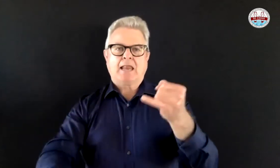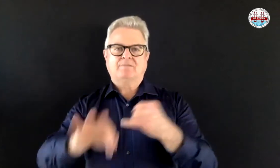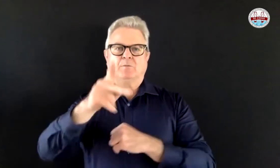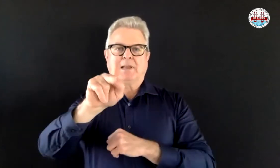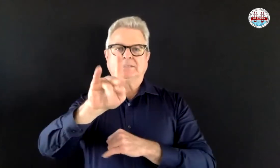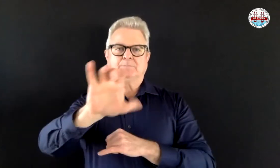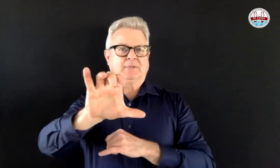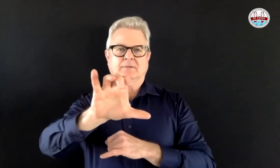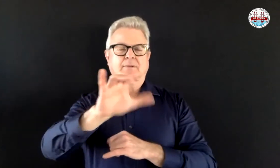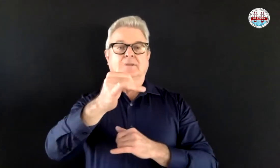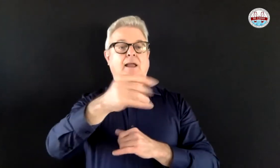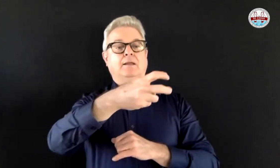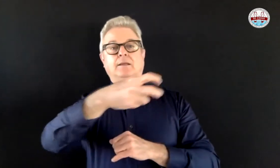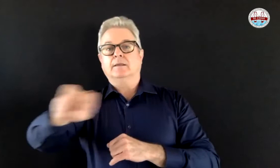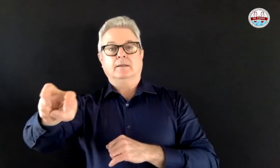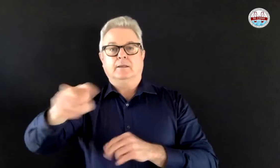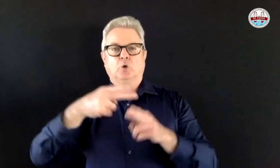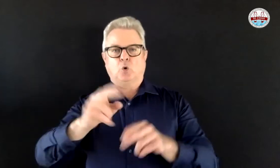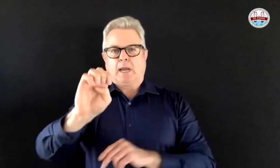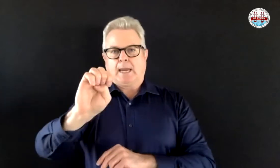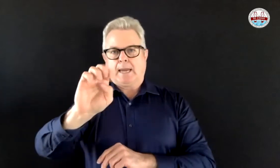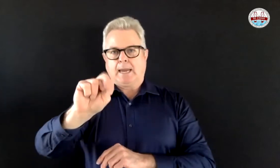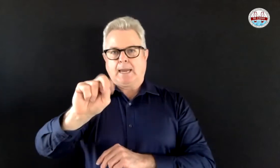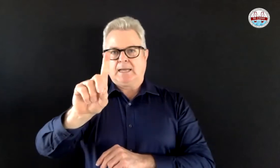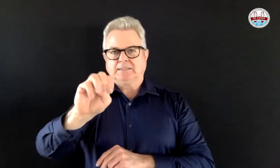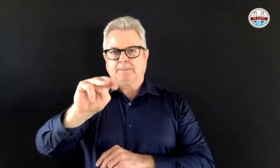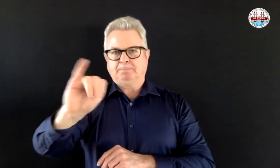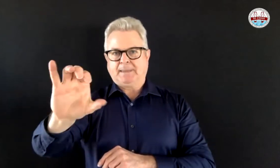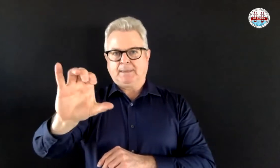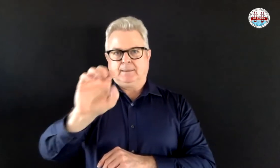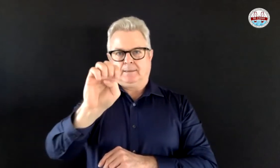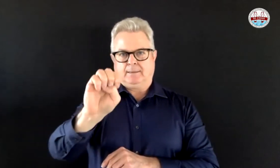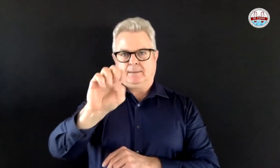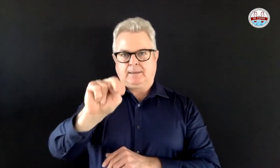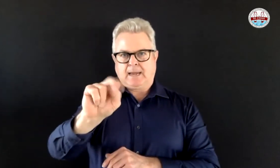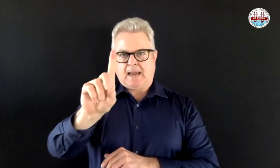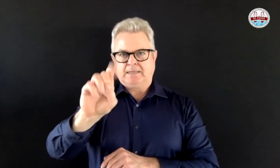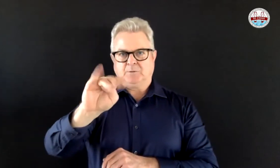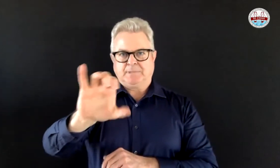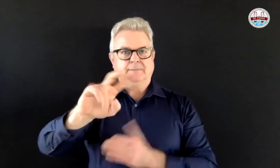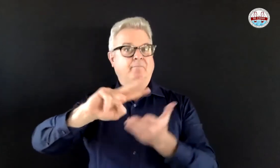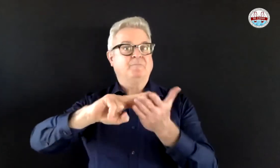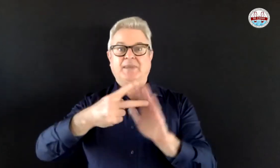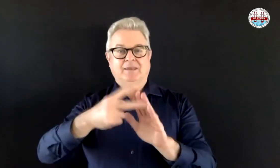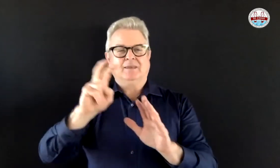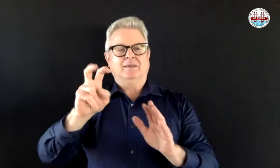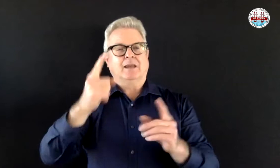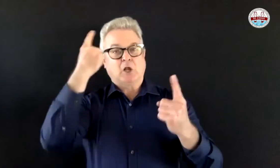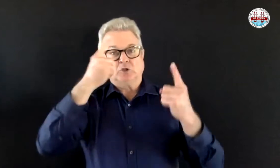this pandemic that we've had for COVID, this is no longer considered a pandemic, but has now been downgraded to